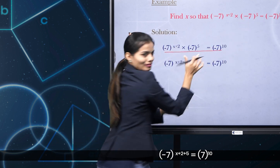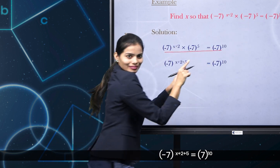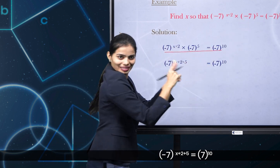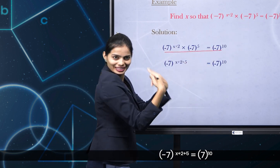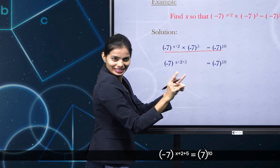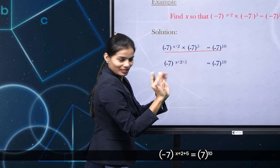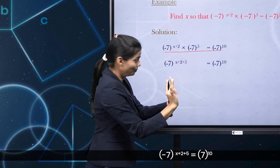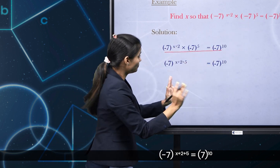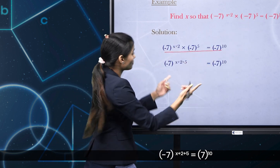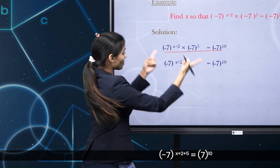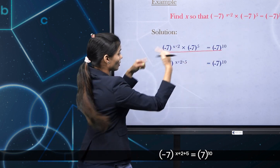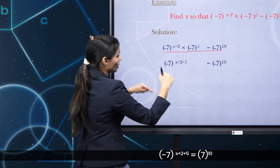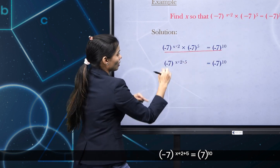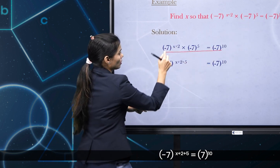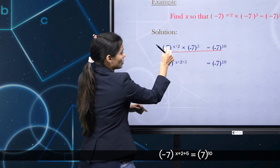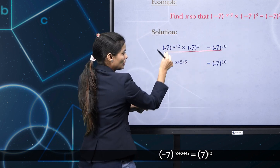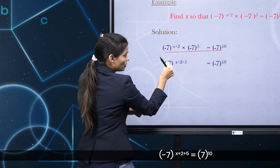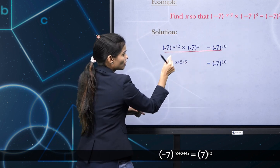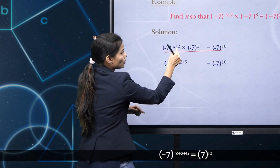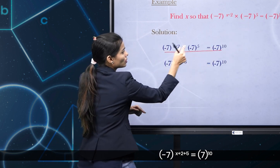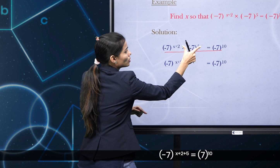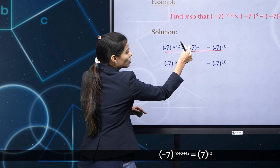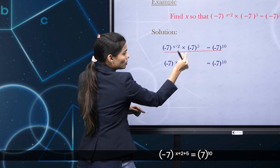to 7 whole power 10.